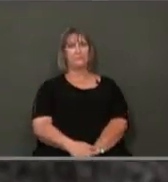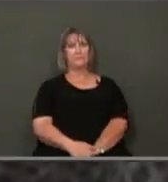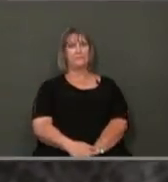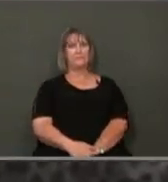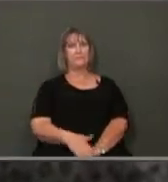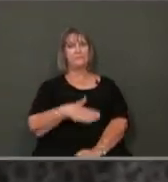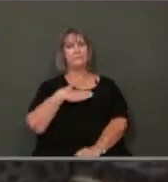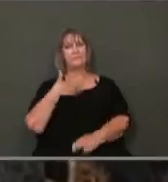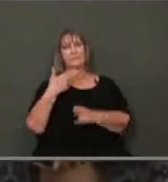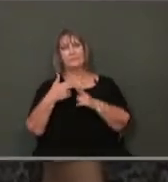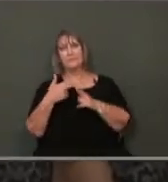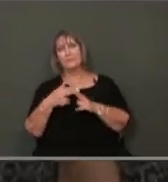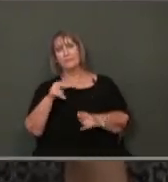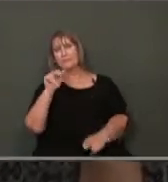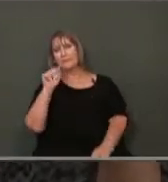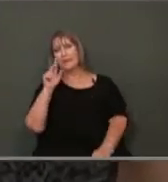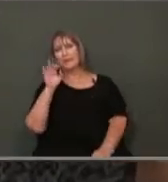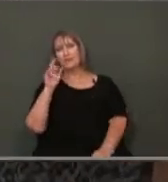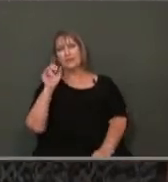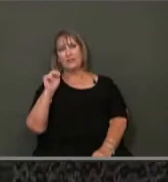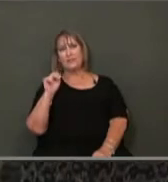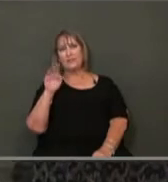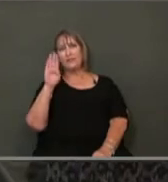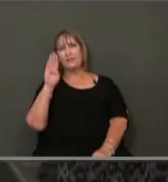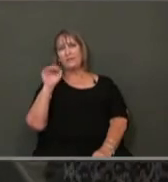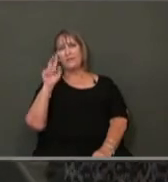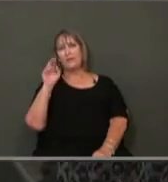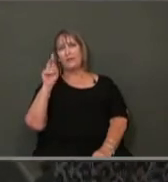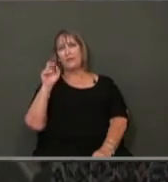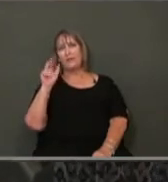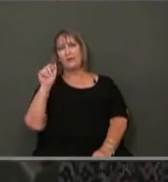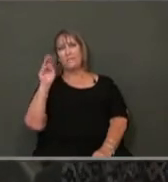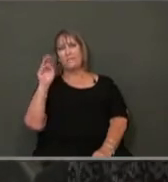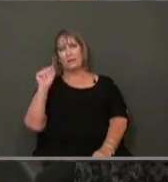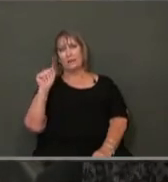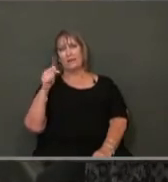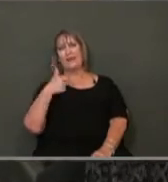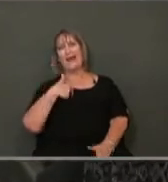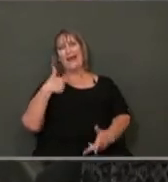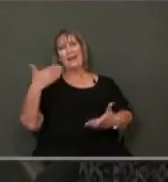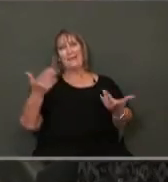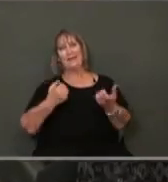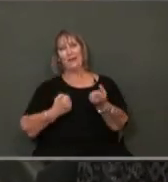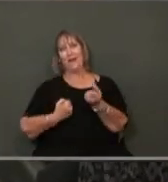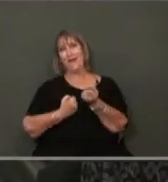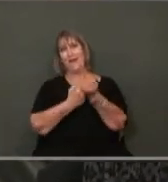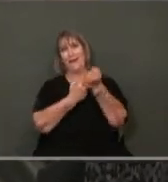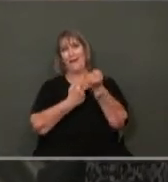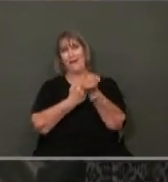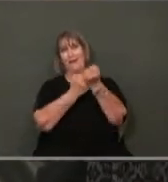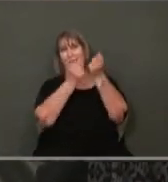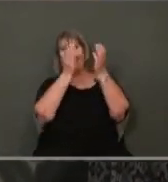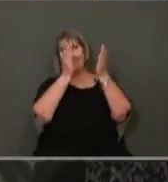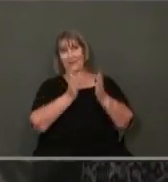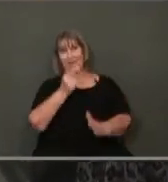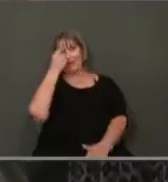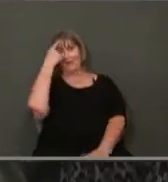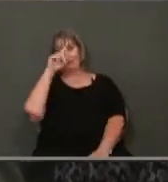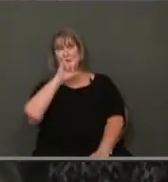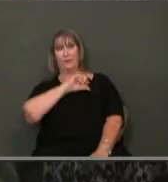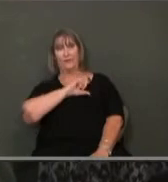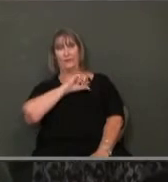Okay. My name is Adrian Balderrama. I am here as an advocate, I guess, for a portion of the police